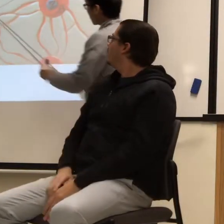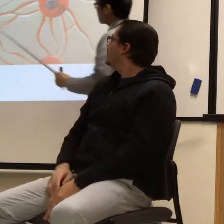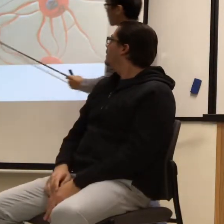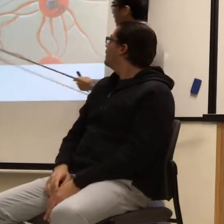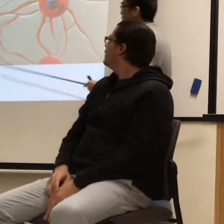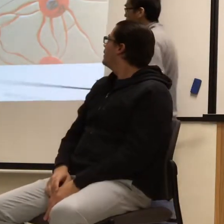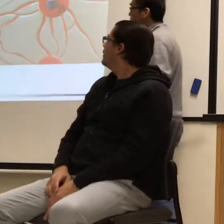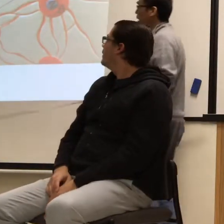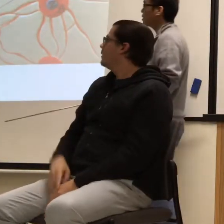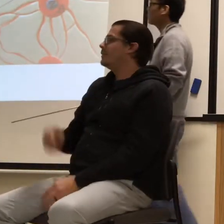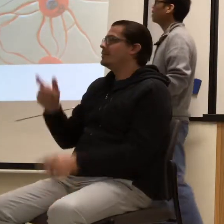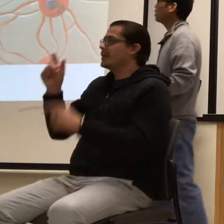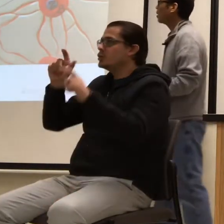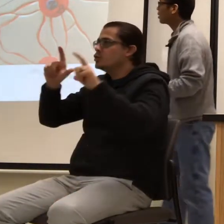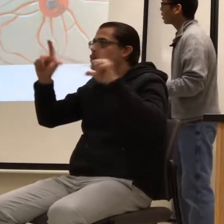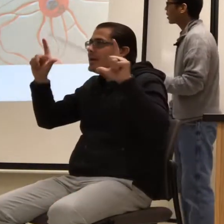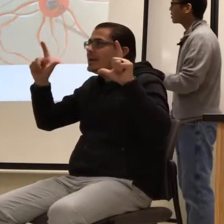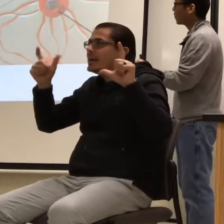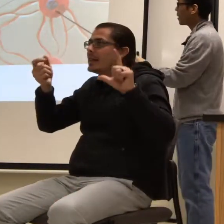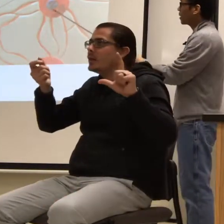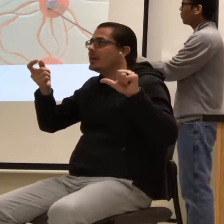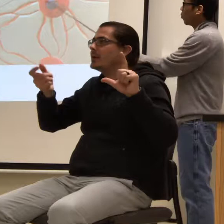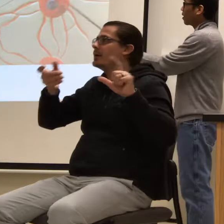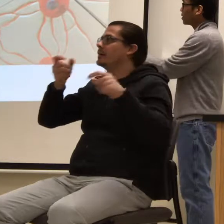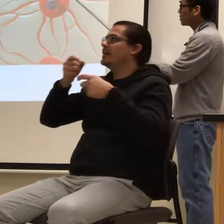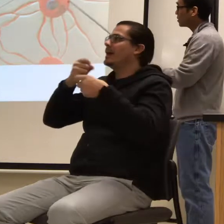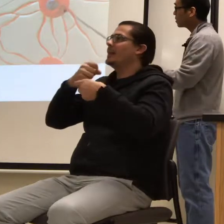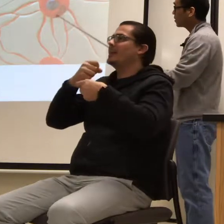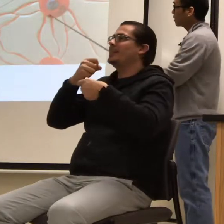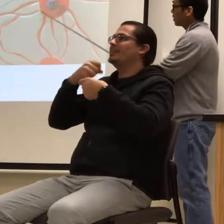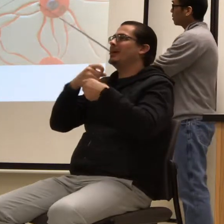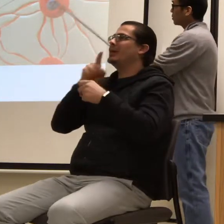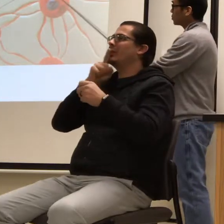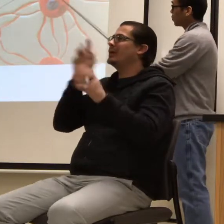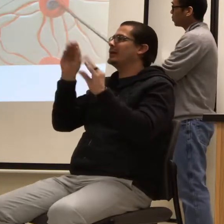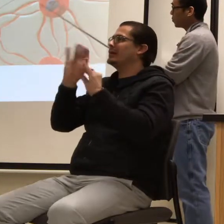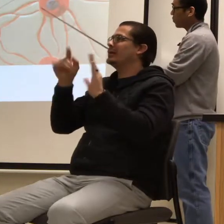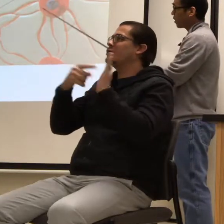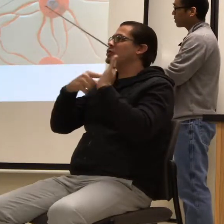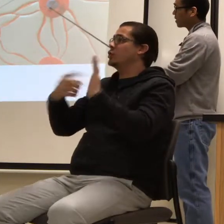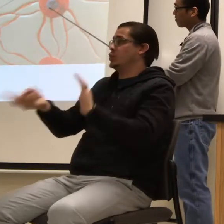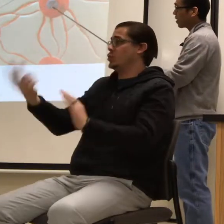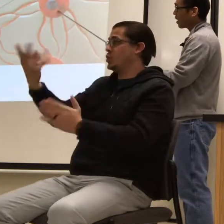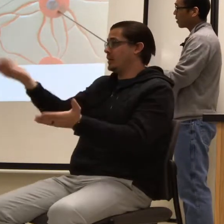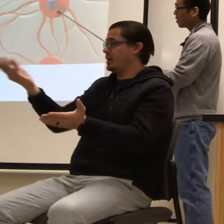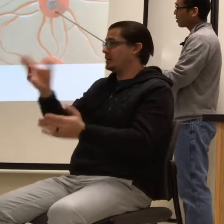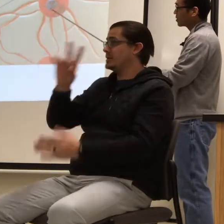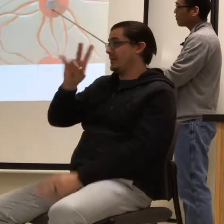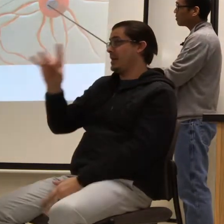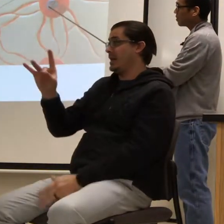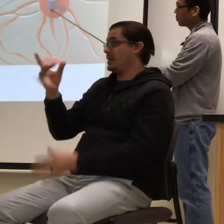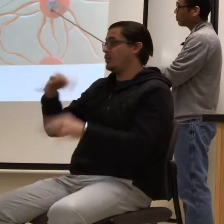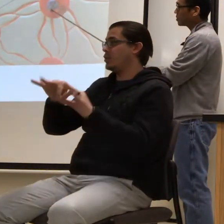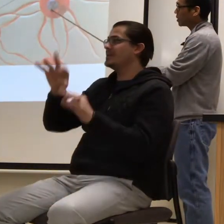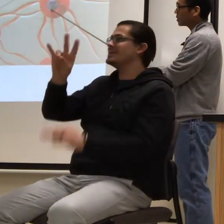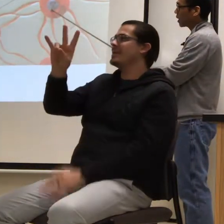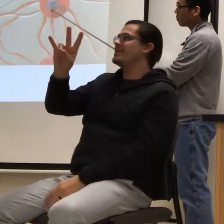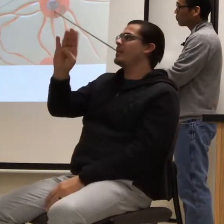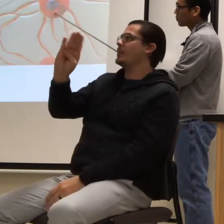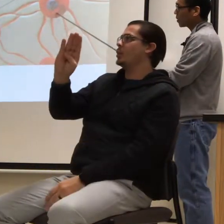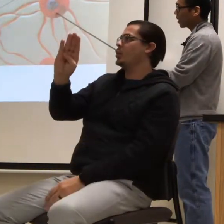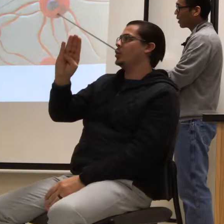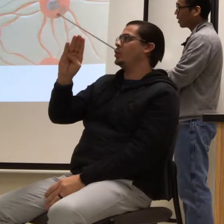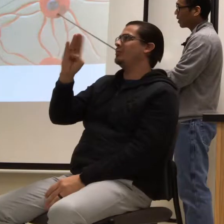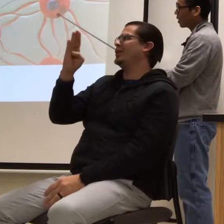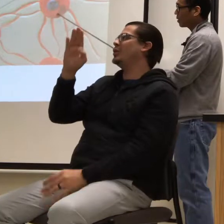getting it from. So I just kind of zoom in because they make it a point to show you 2 things, 7 and 8. 7, the blue is the